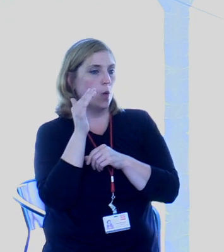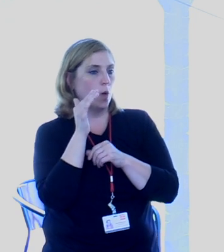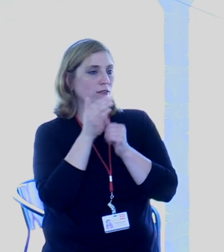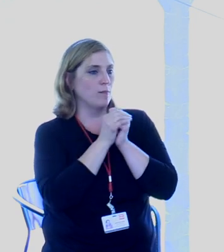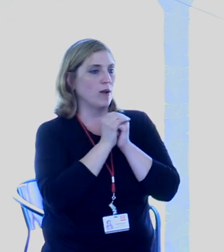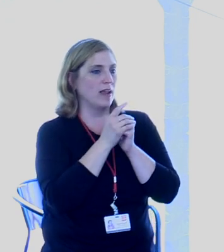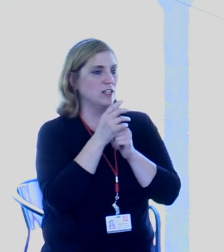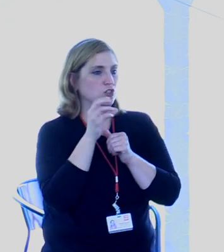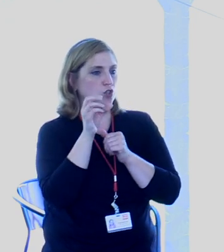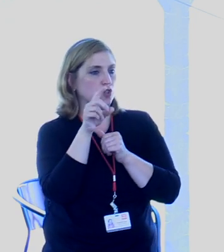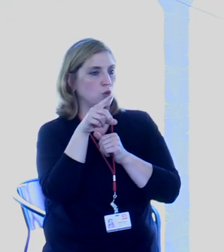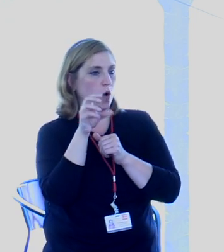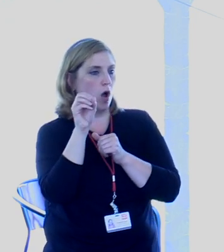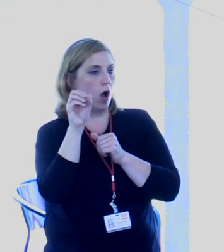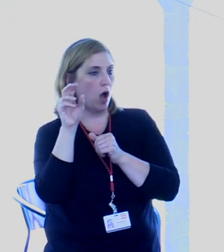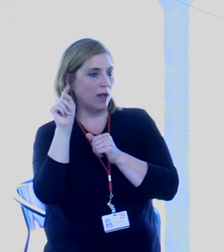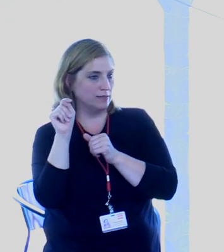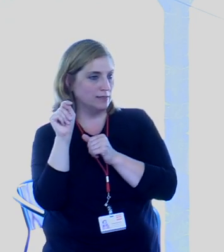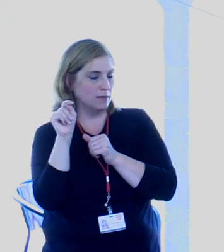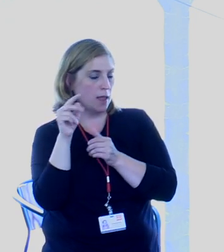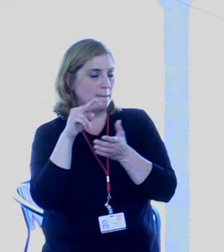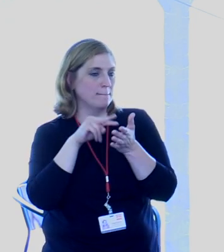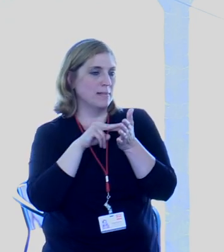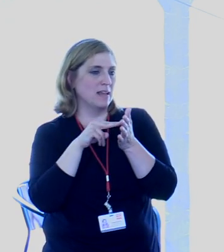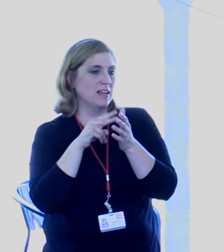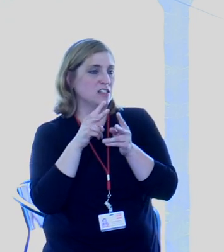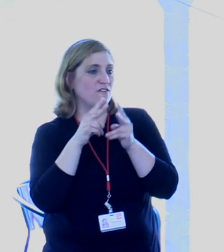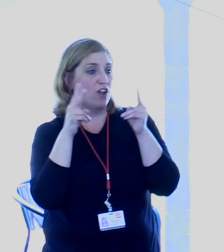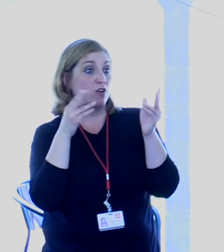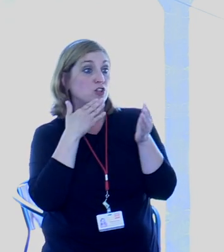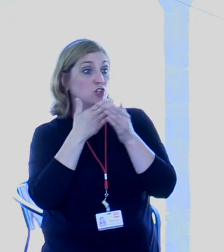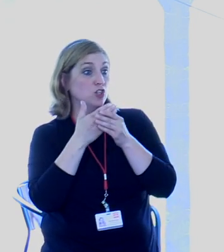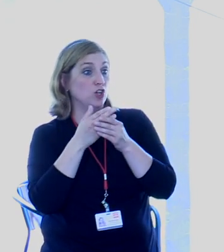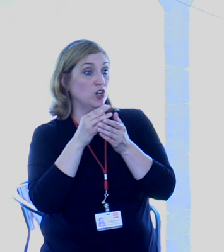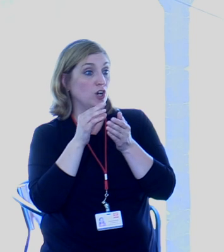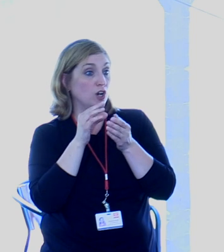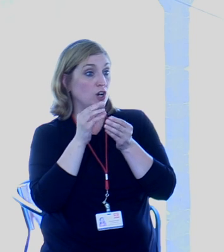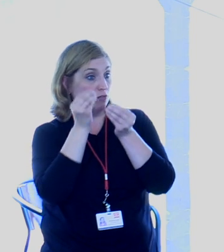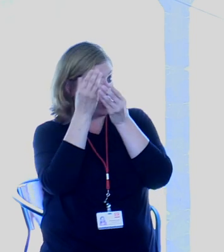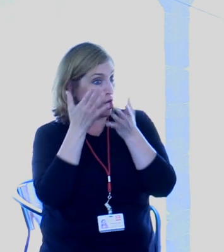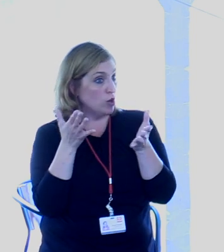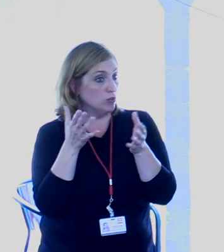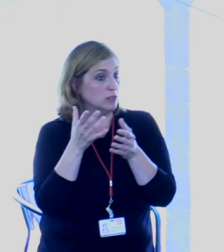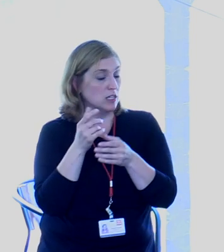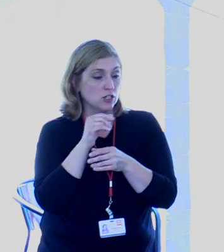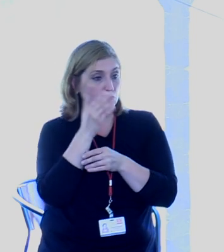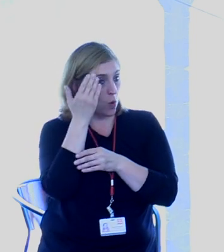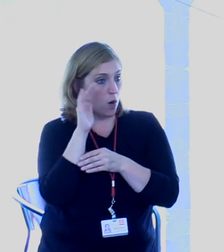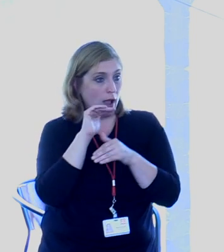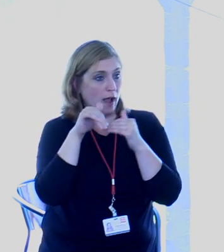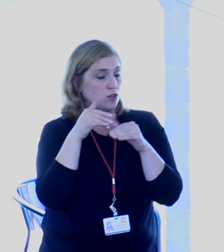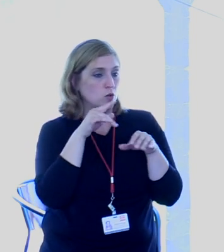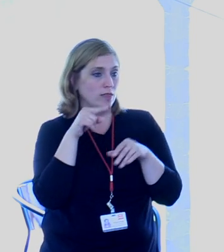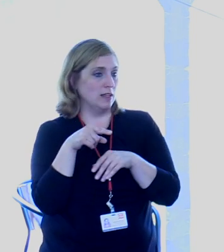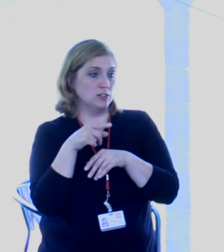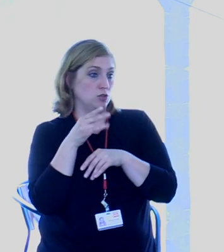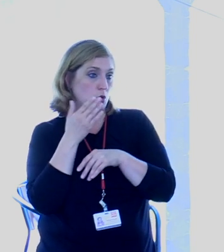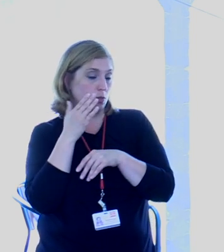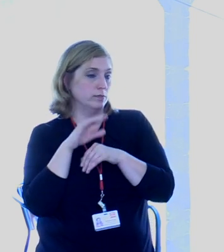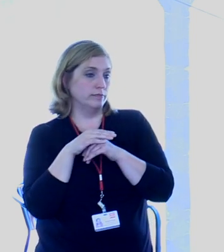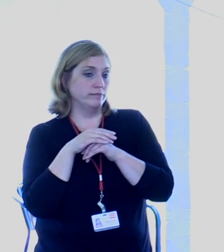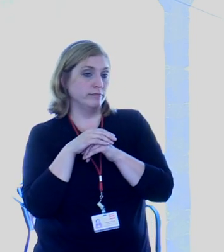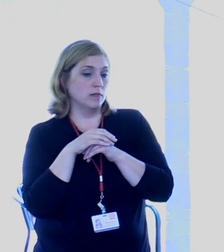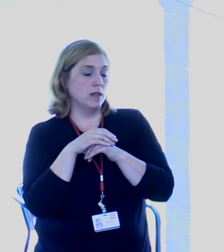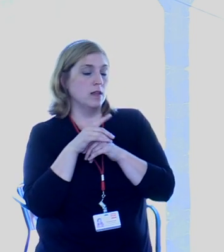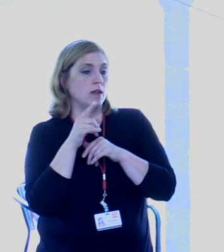ought, says St. Paul, which is actually very, very good news. Okay, you don't know how to do this at all.